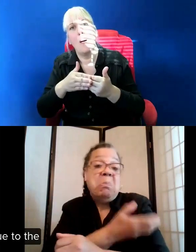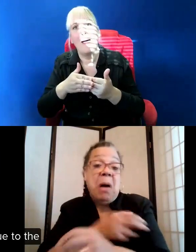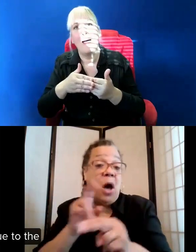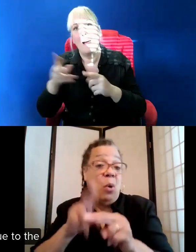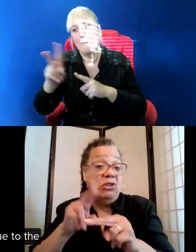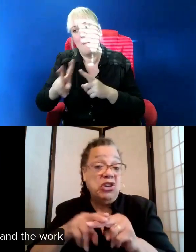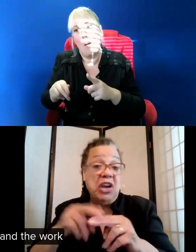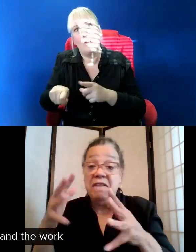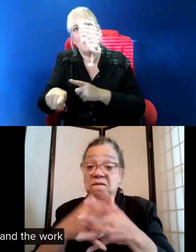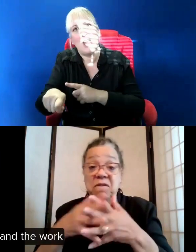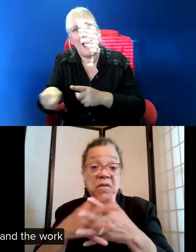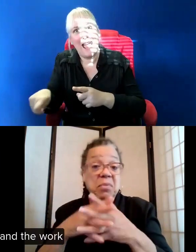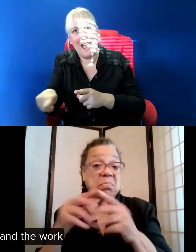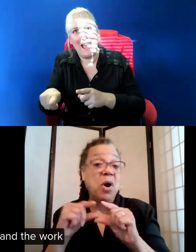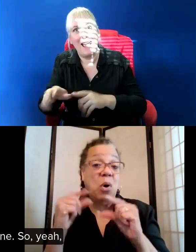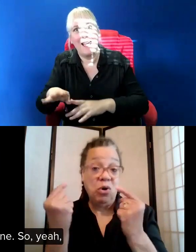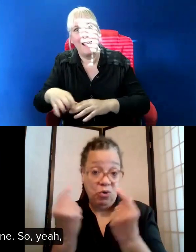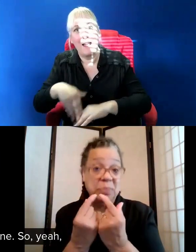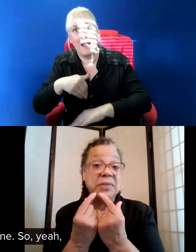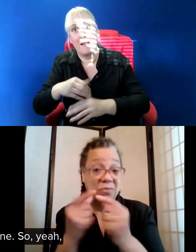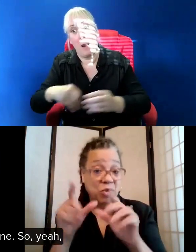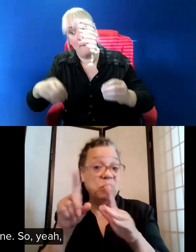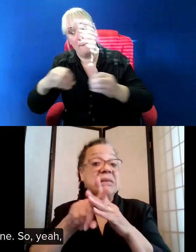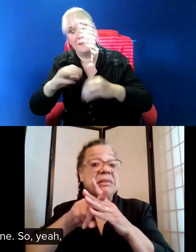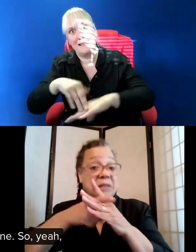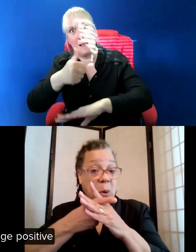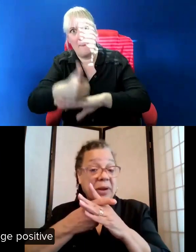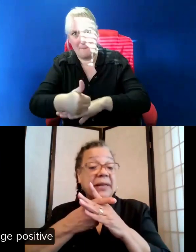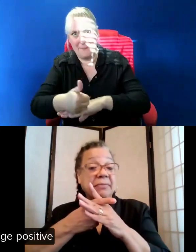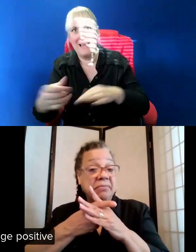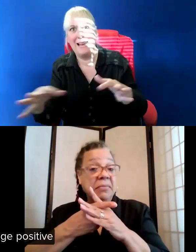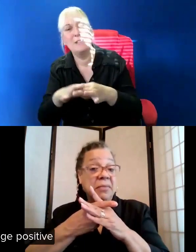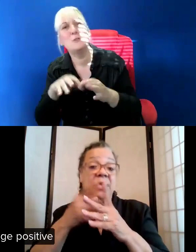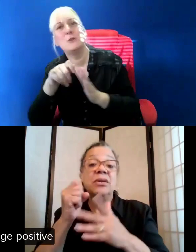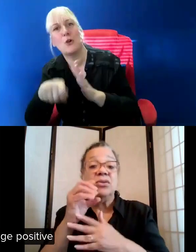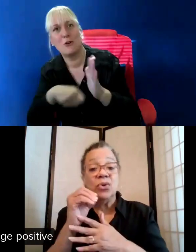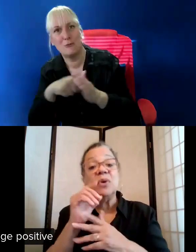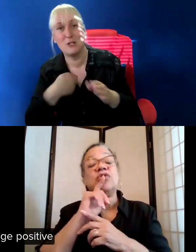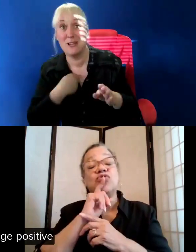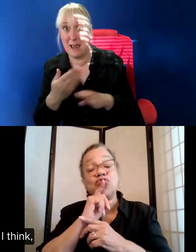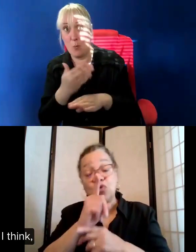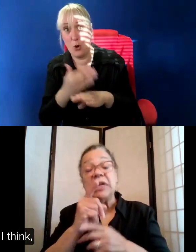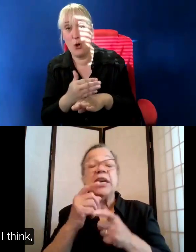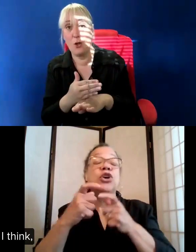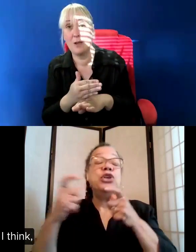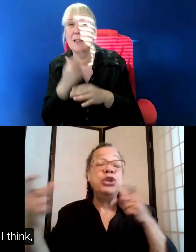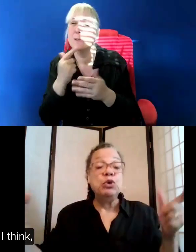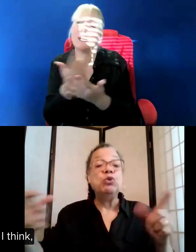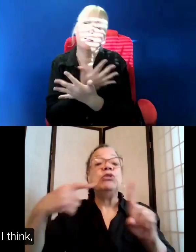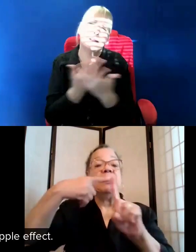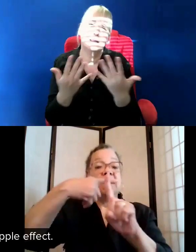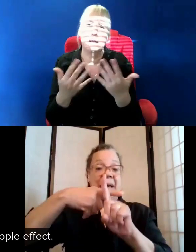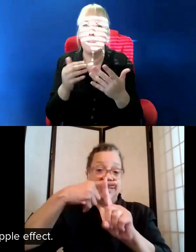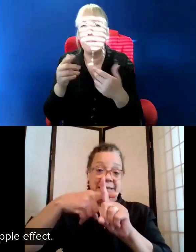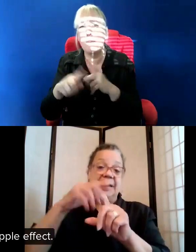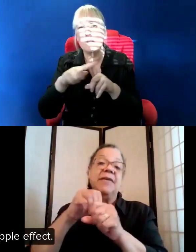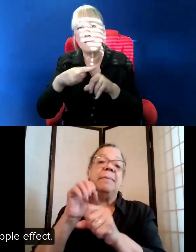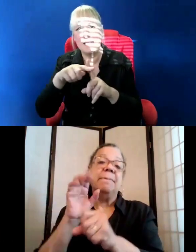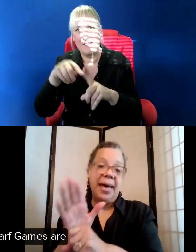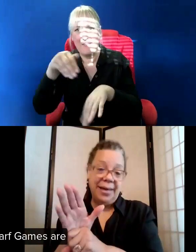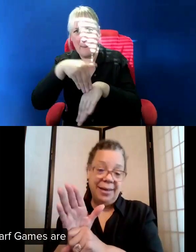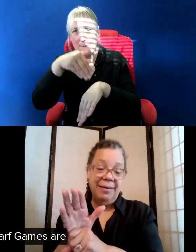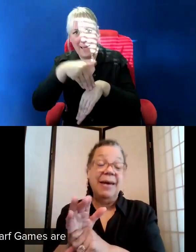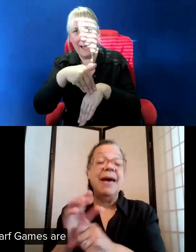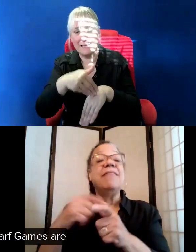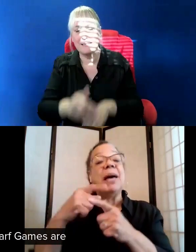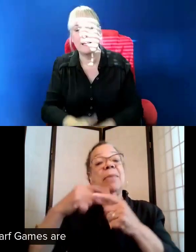due to the documentary and the work that we've done. And so yeah, it's had a huge positive impact. I think about the ripple effect.